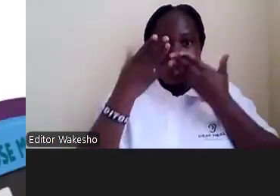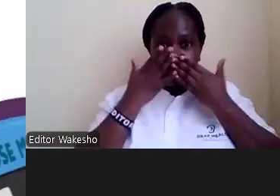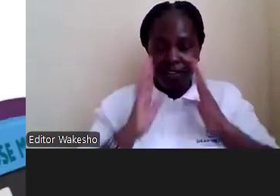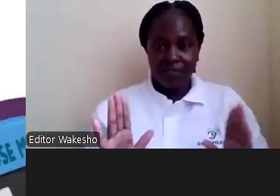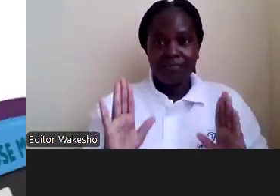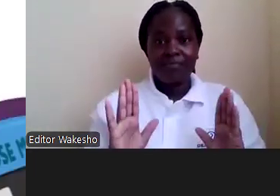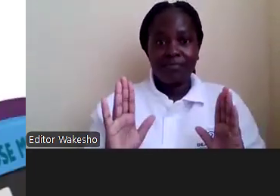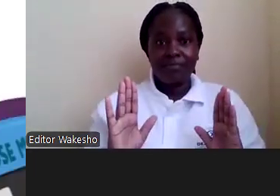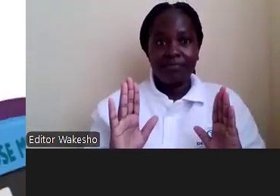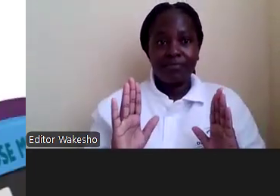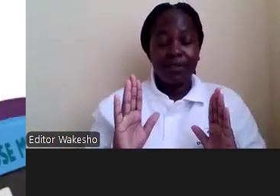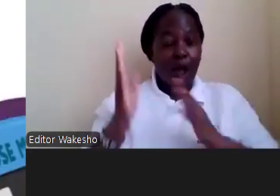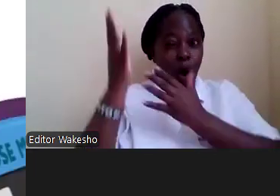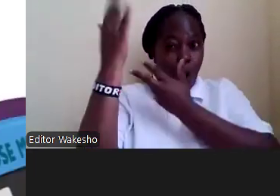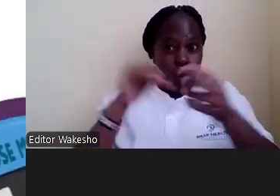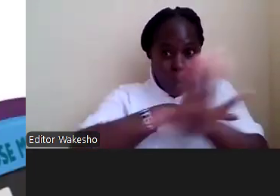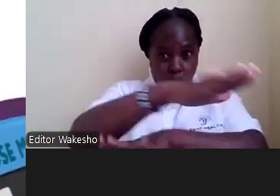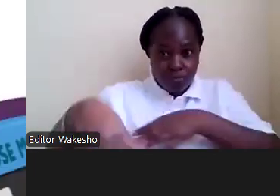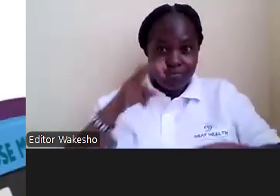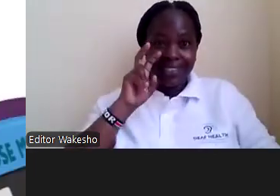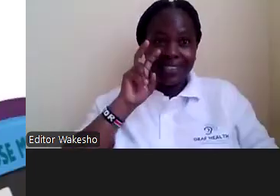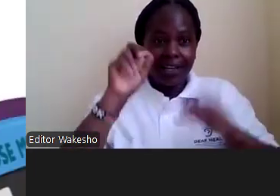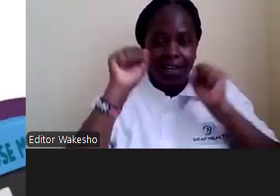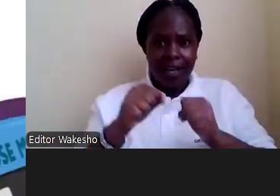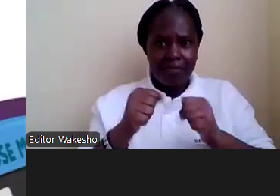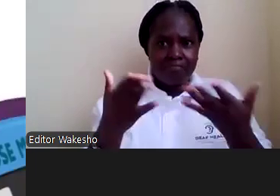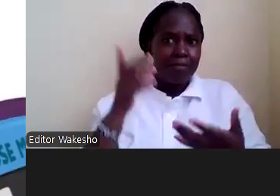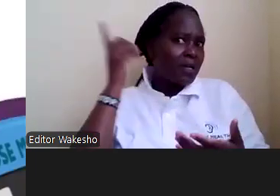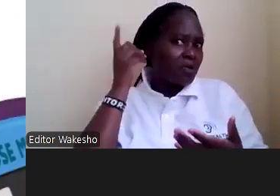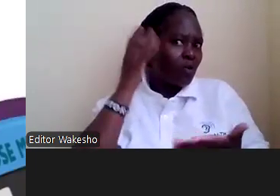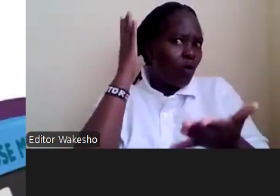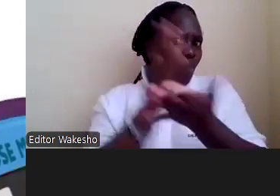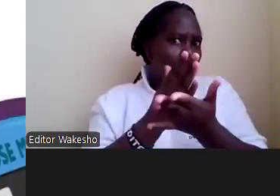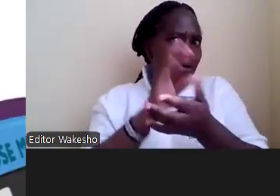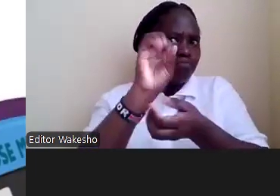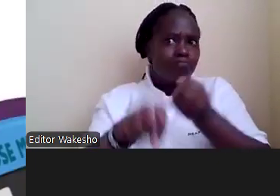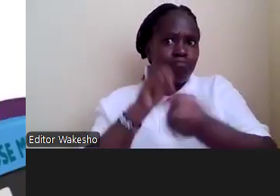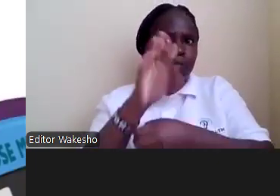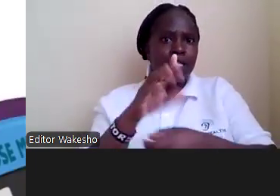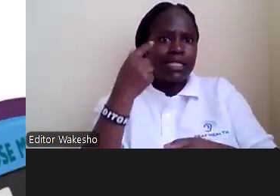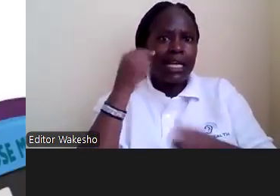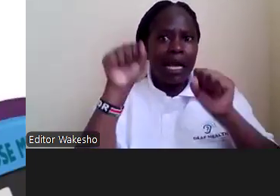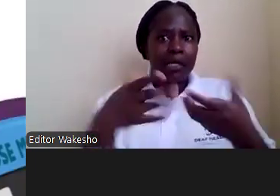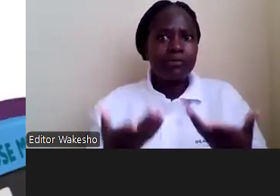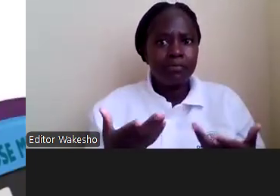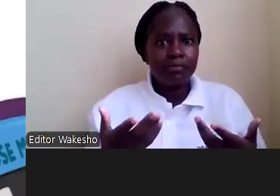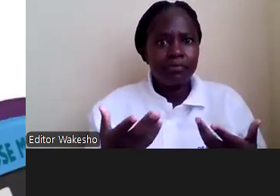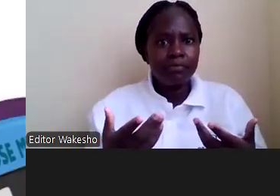I trust it is visible. Maybe Doreen, you can just confirm. Is it visible?